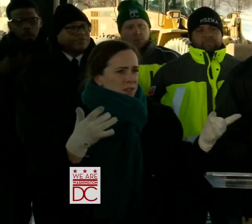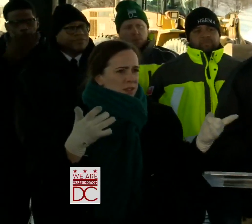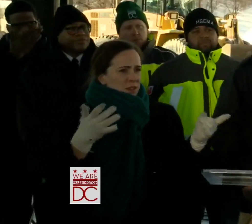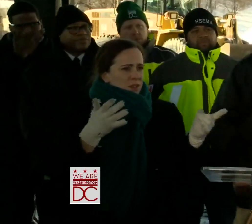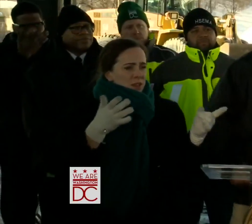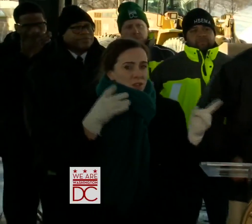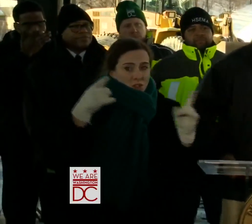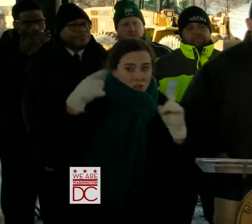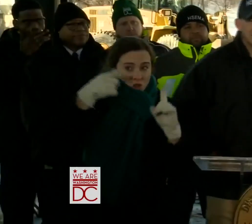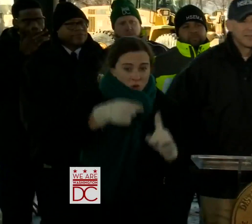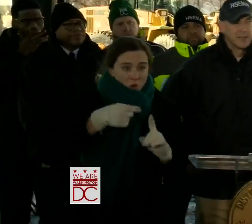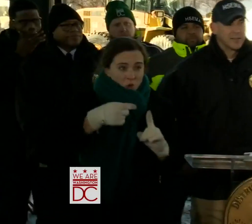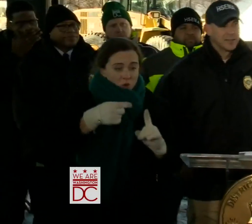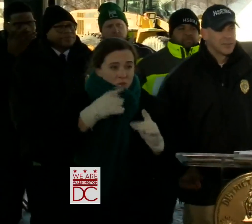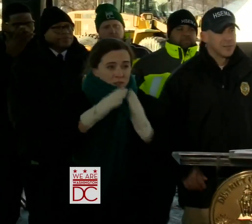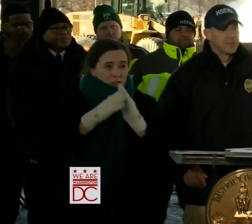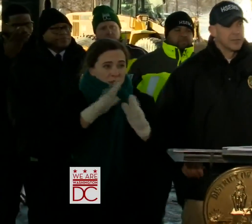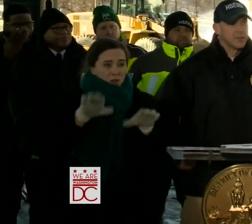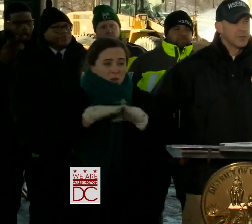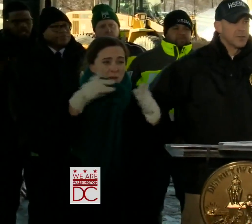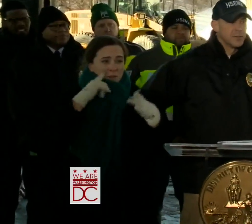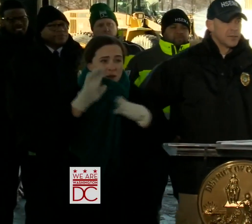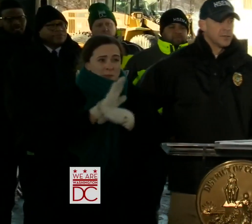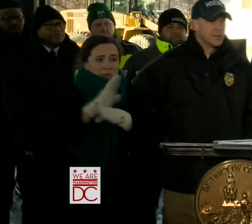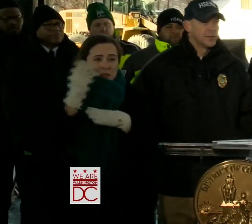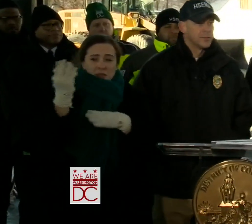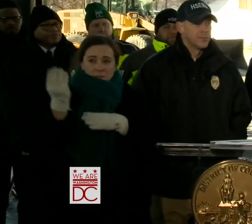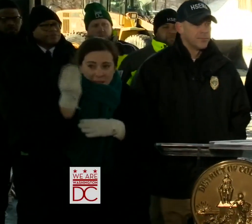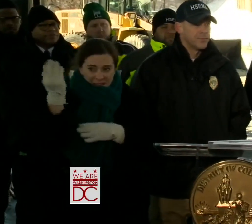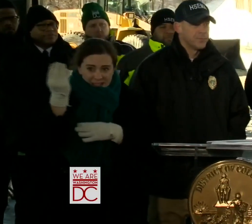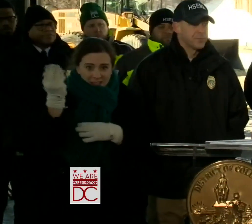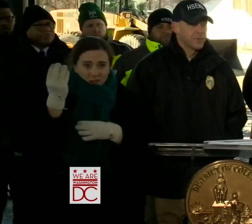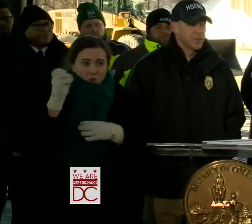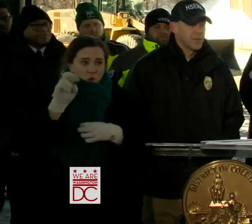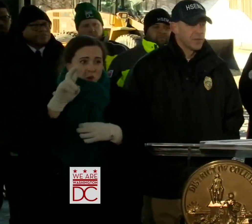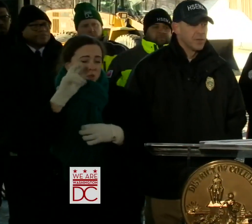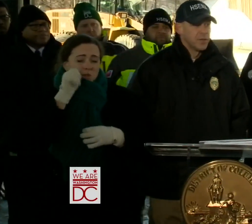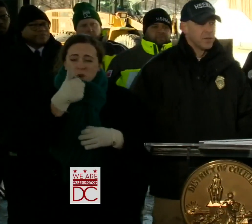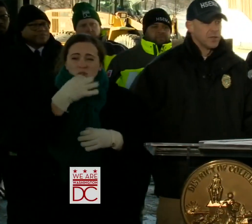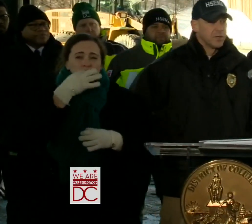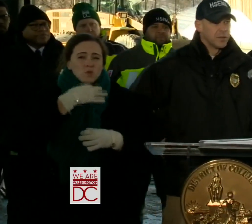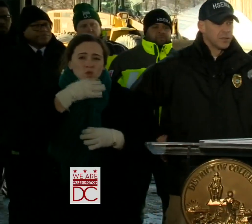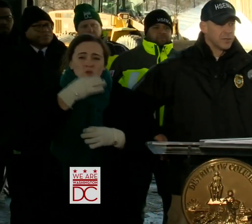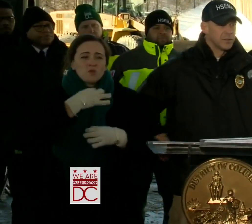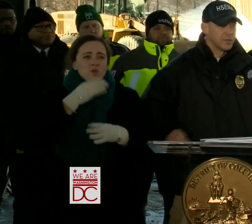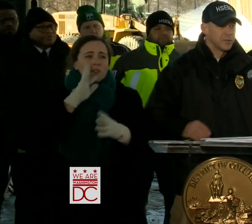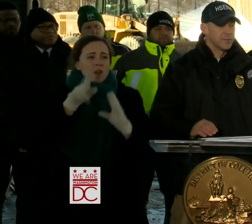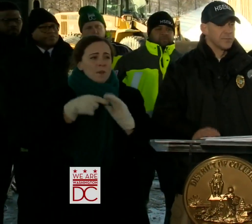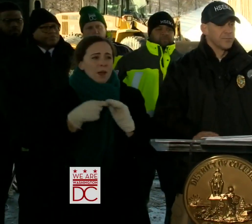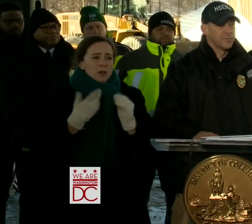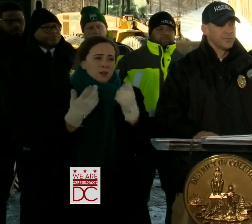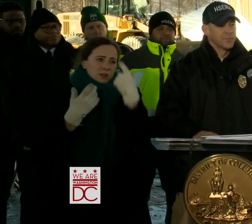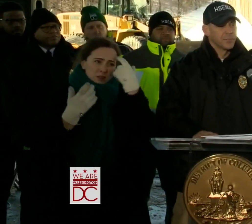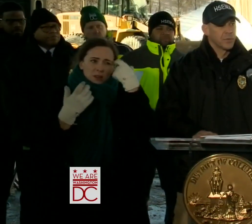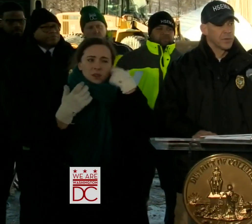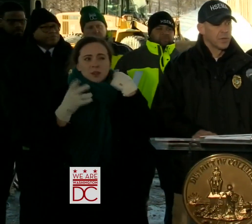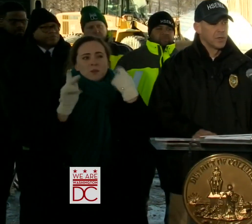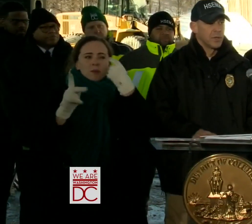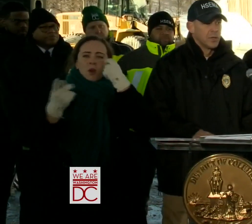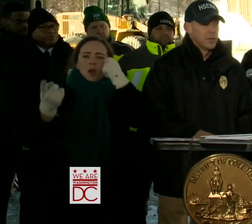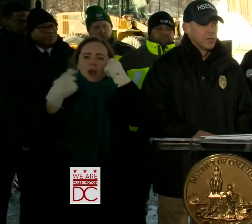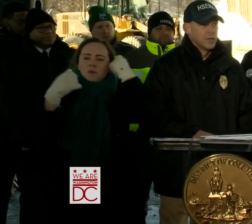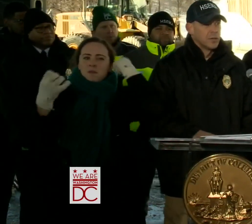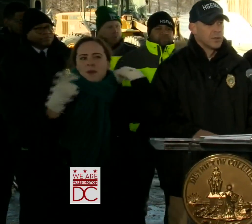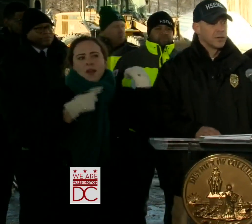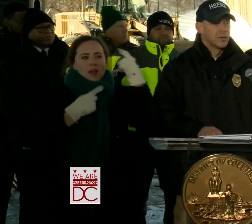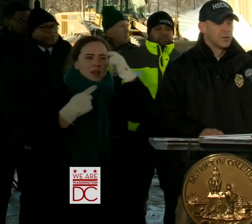Mayor, is the goal to get the city open for business on Monday, or is tomorrow too soon to talk about having people come back in